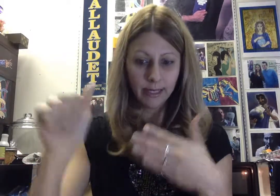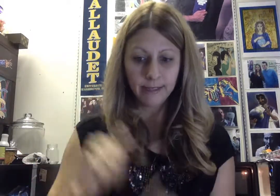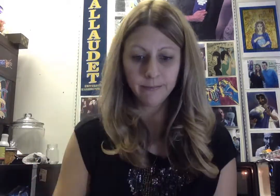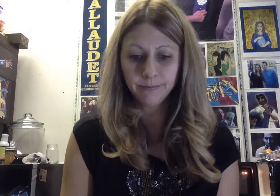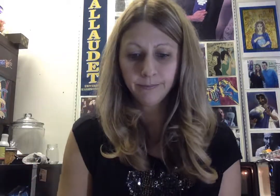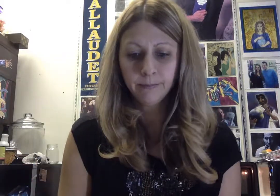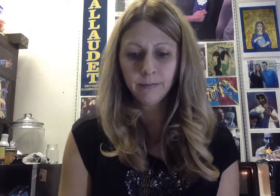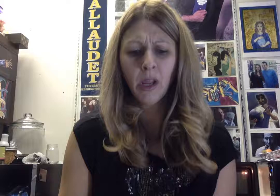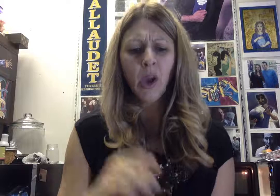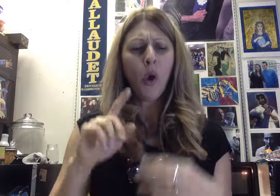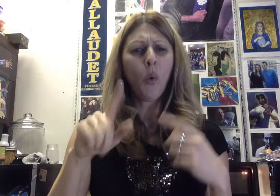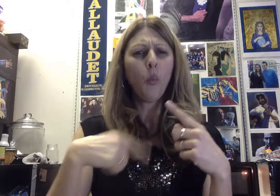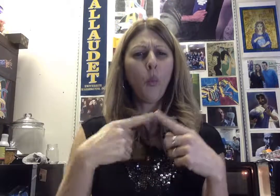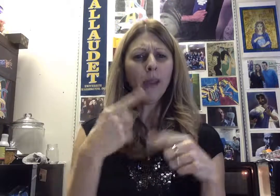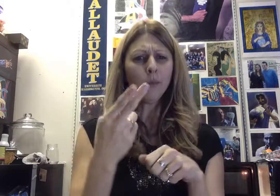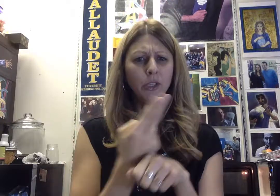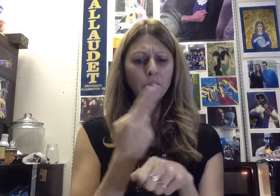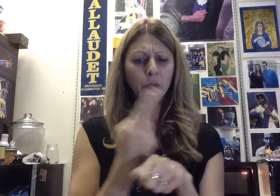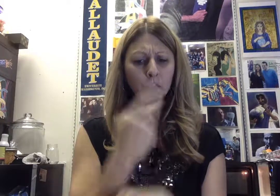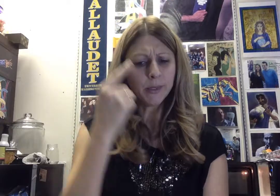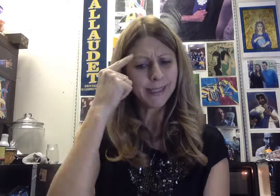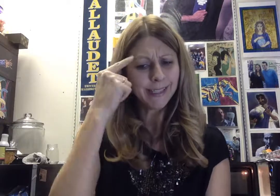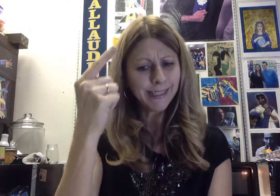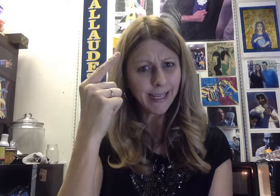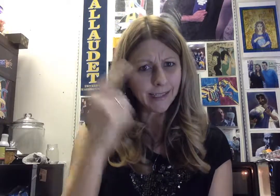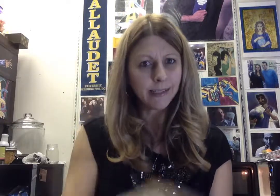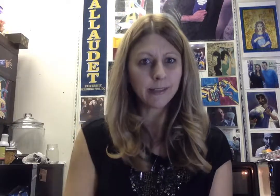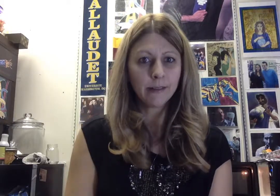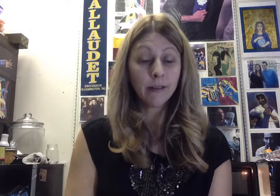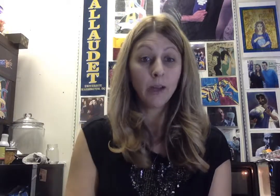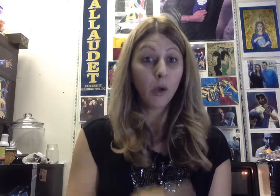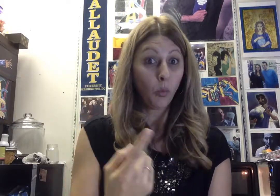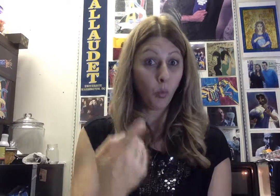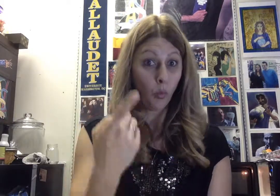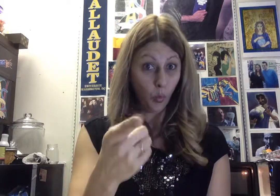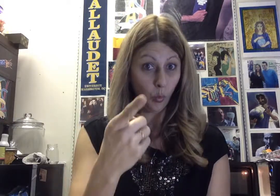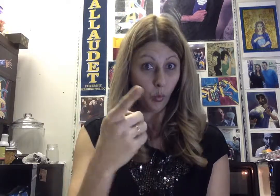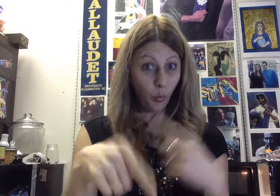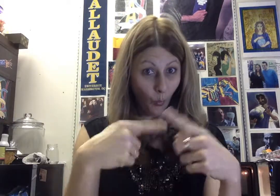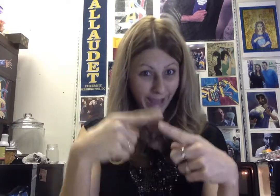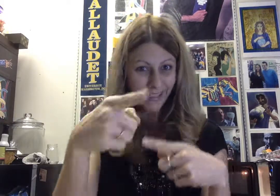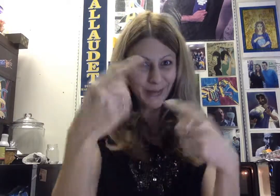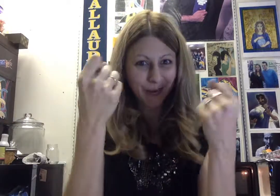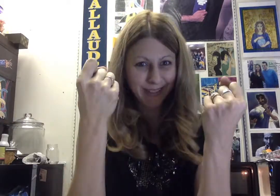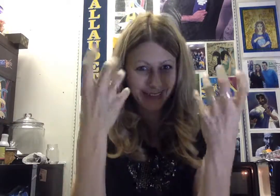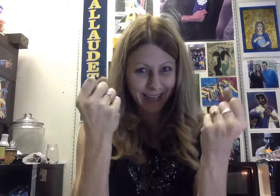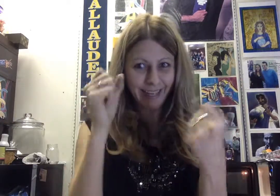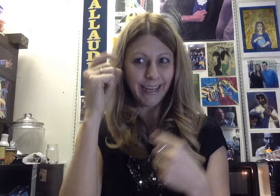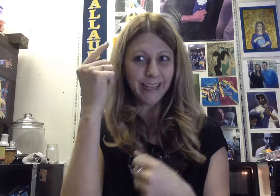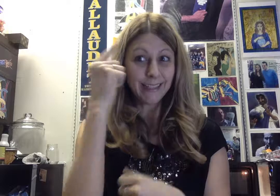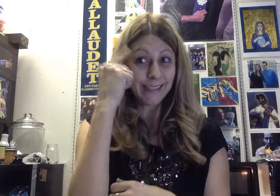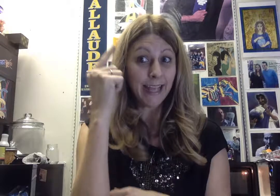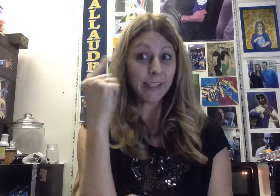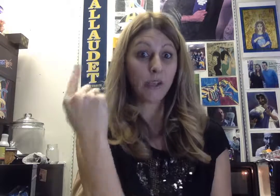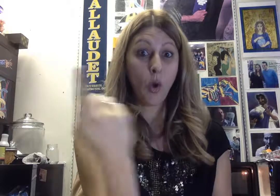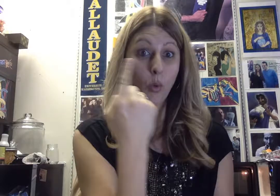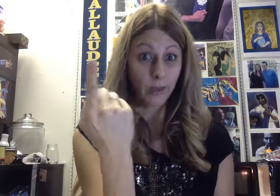sign. When would you use the cents? When you are signing cents